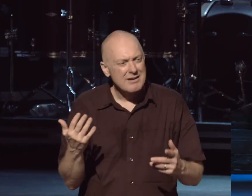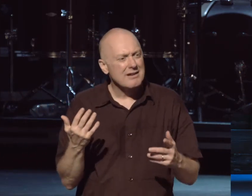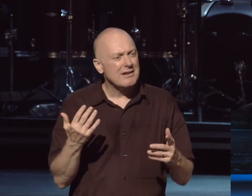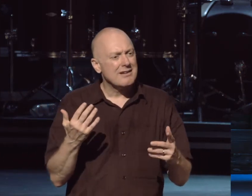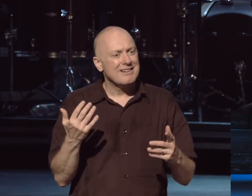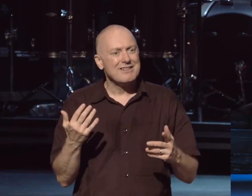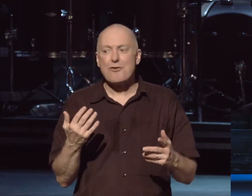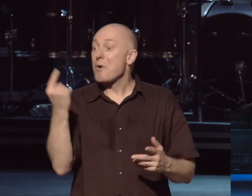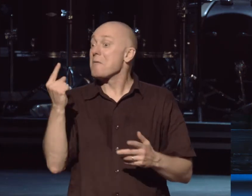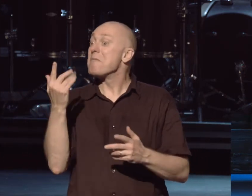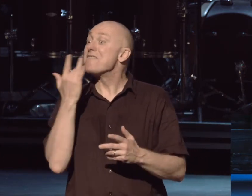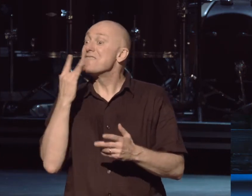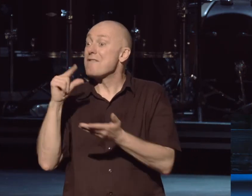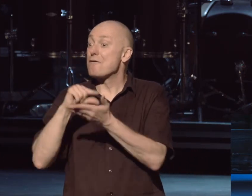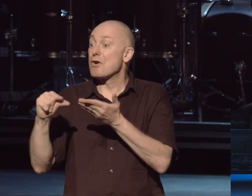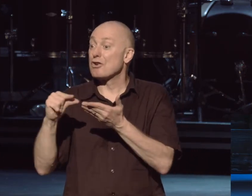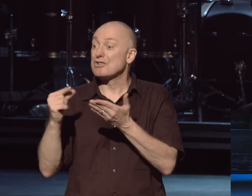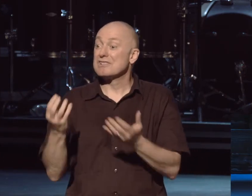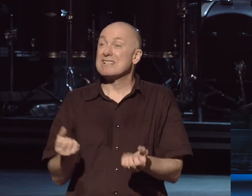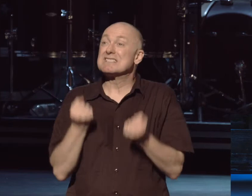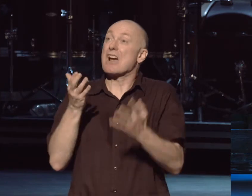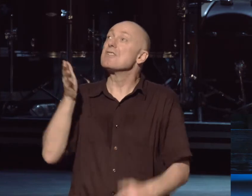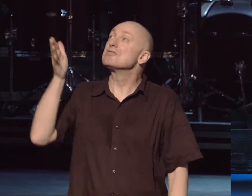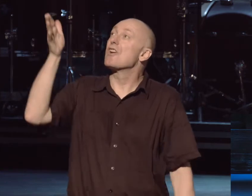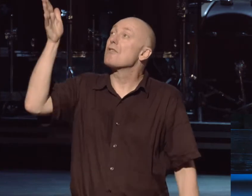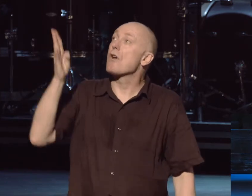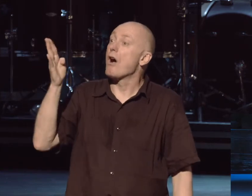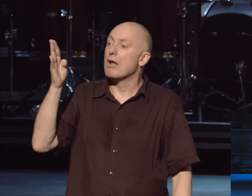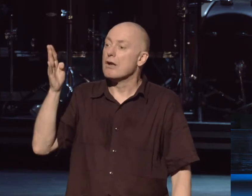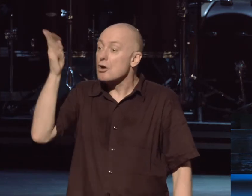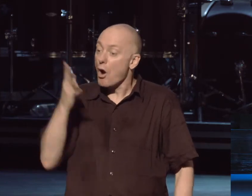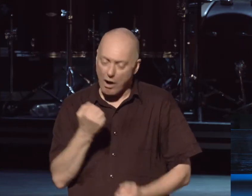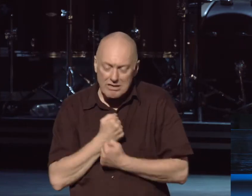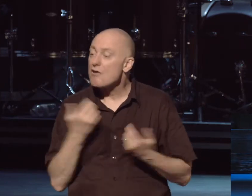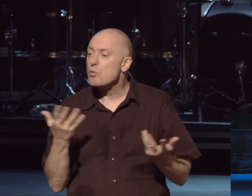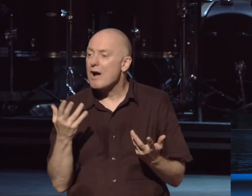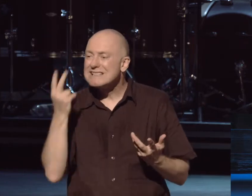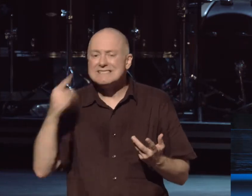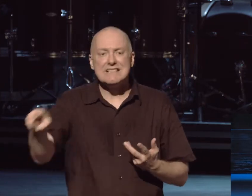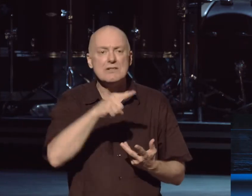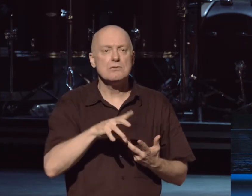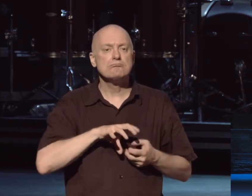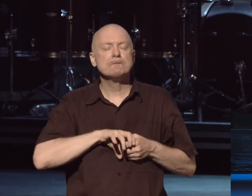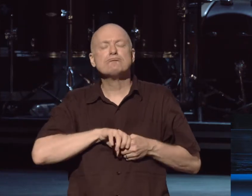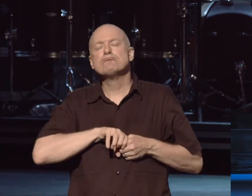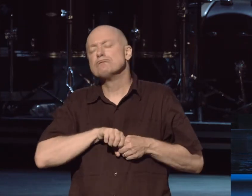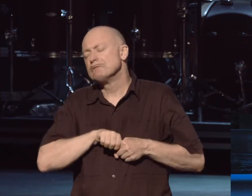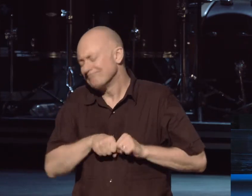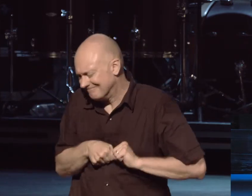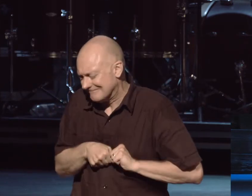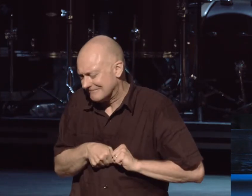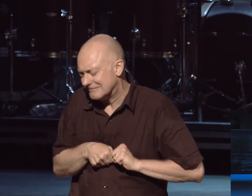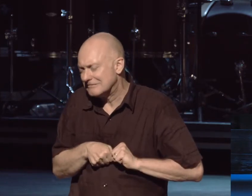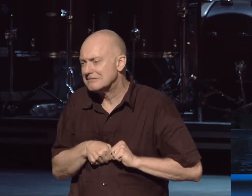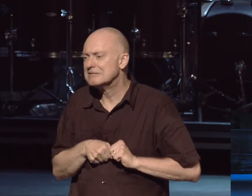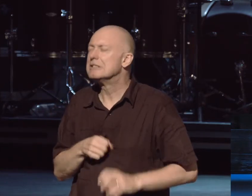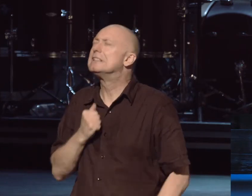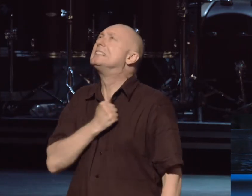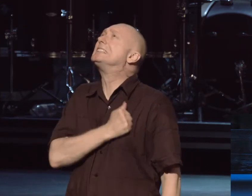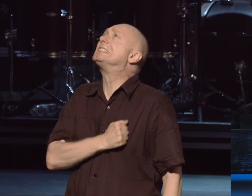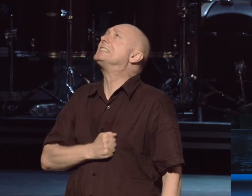the sacrifices of God are broken. A broken, what does it say, spirit, a broken and contrite